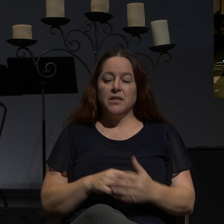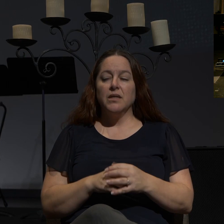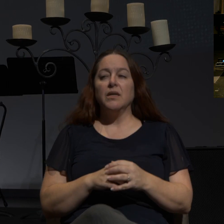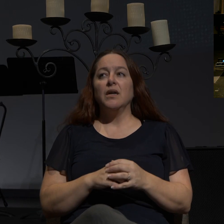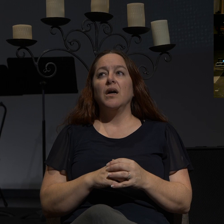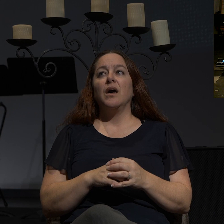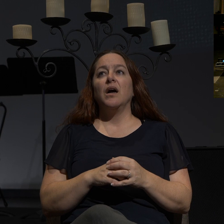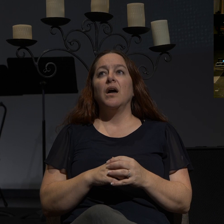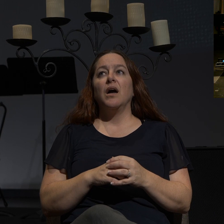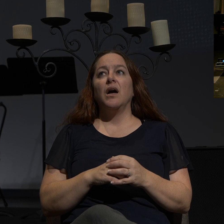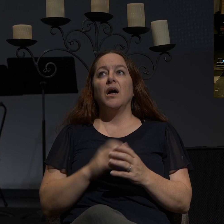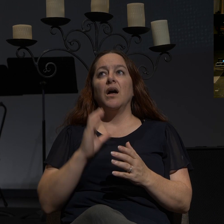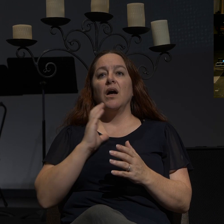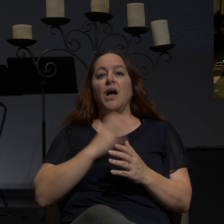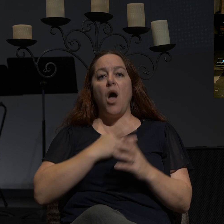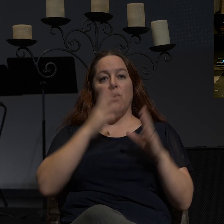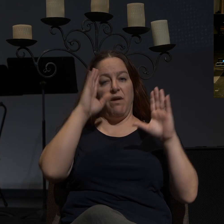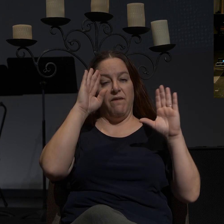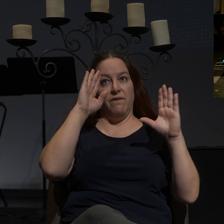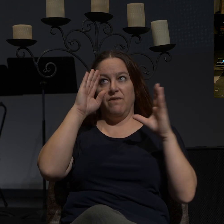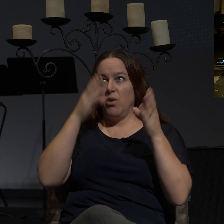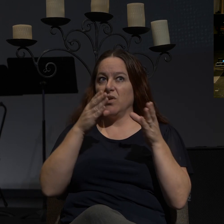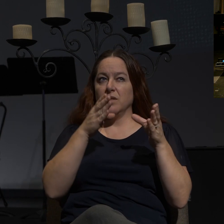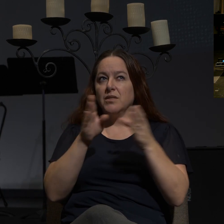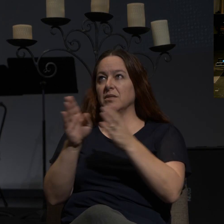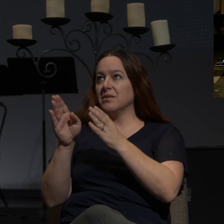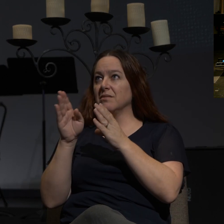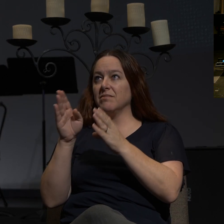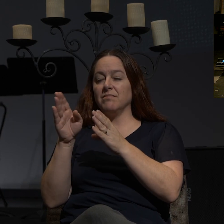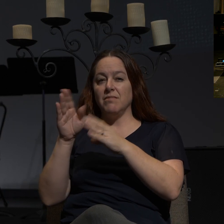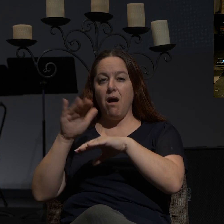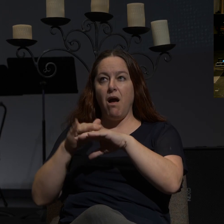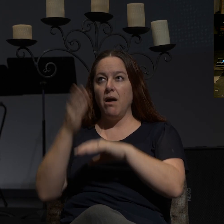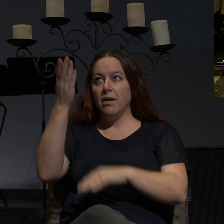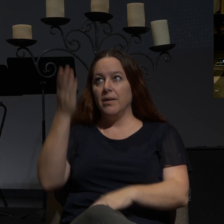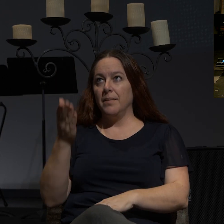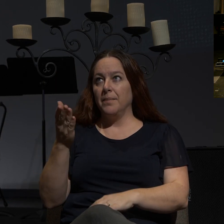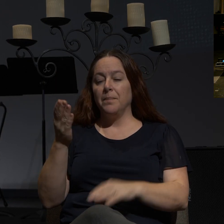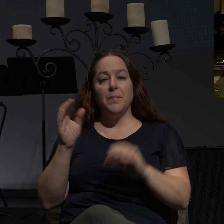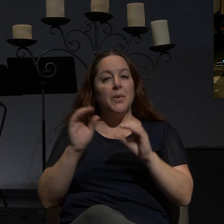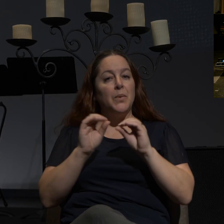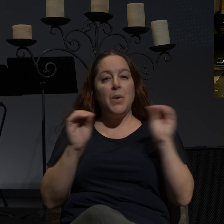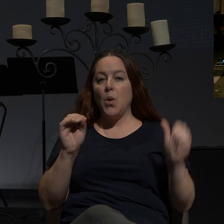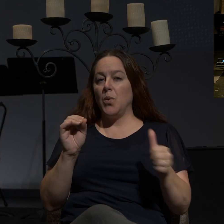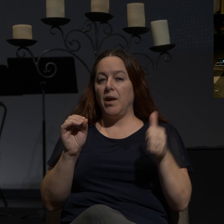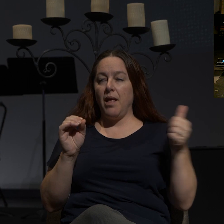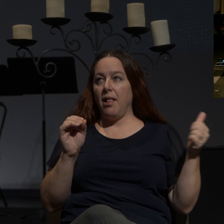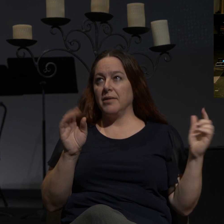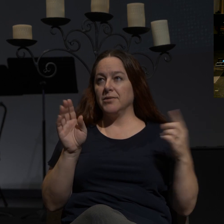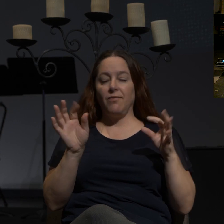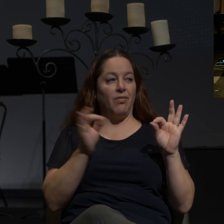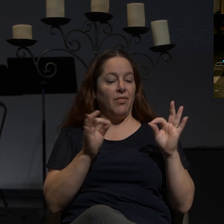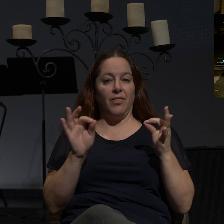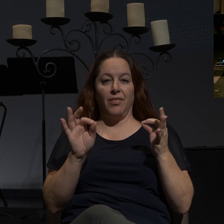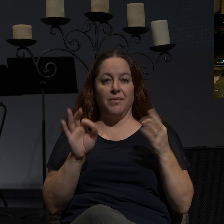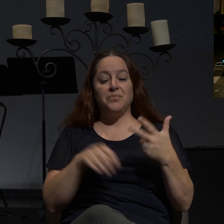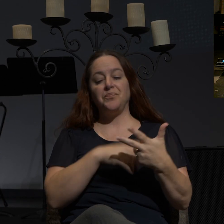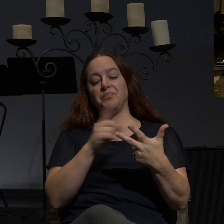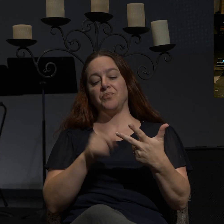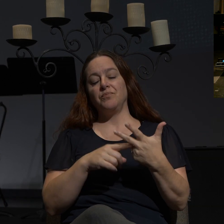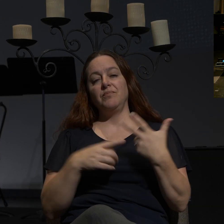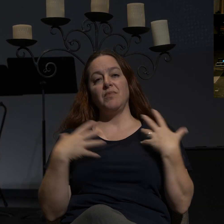focus our attention on him, and let no one else get in our path. And the last thing is